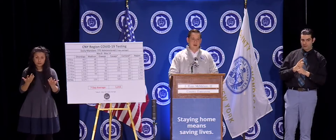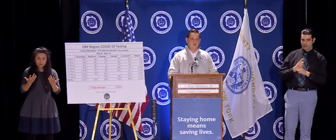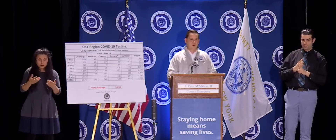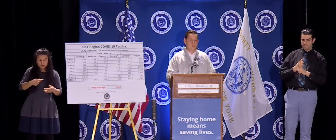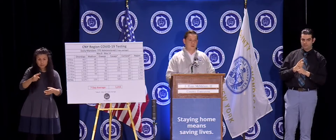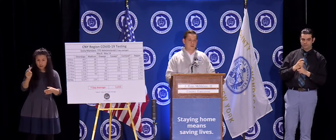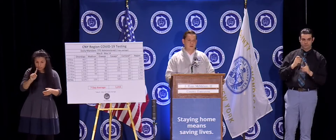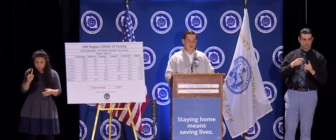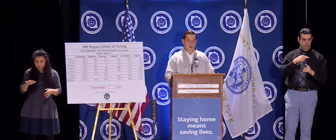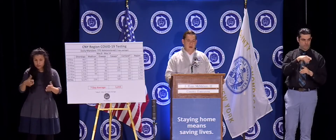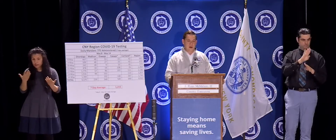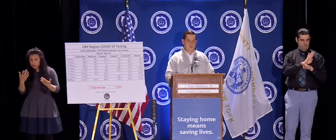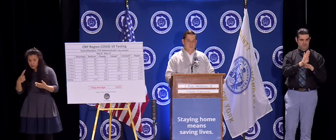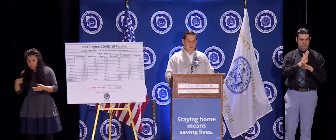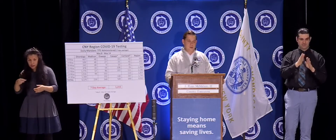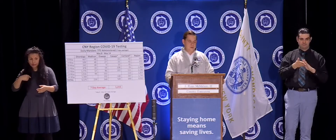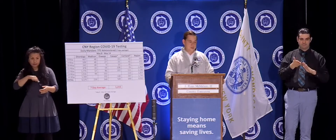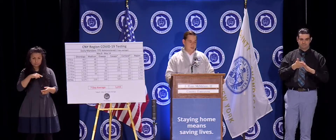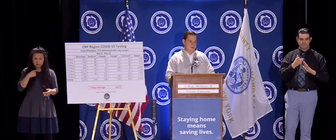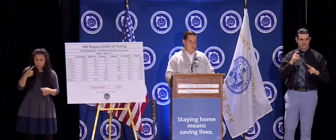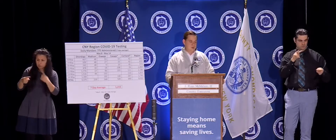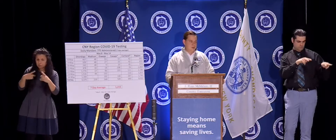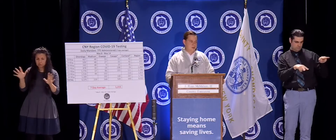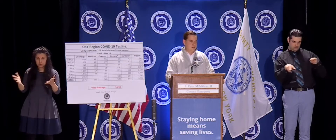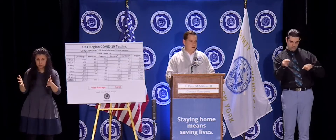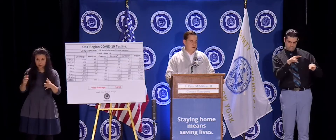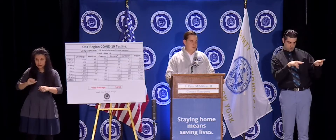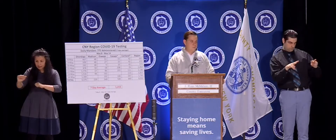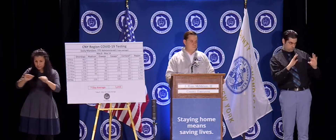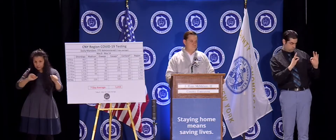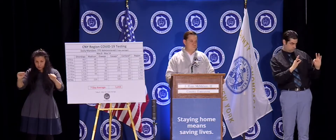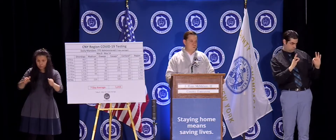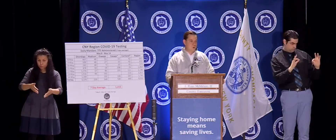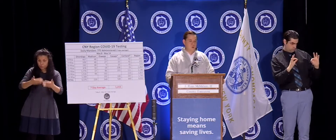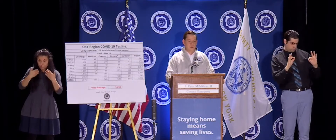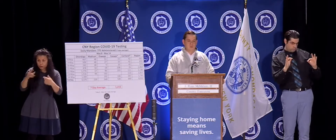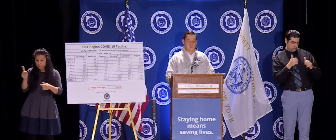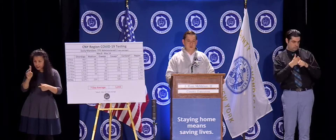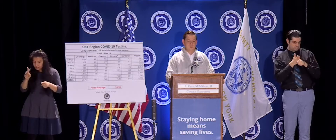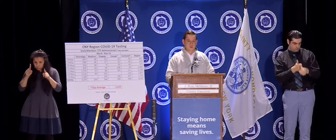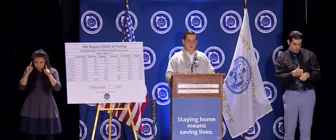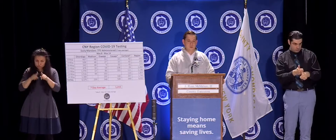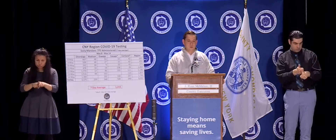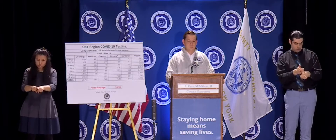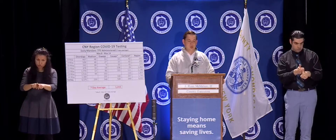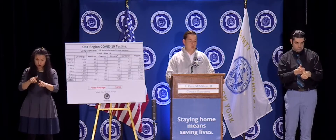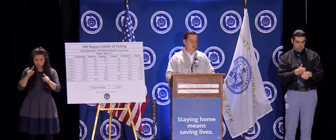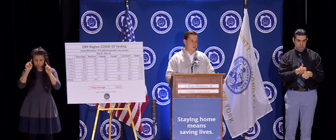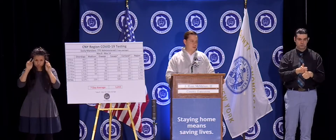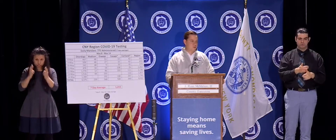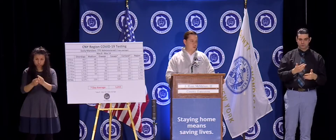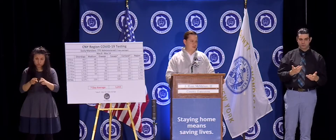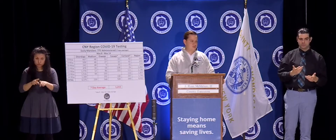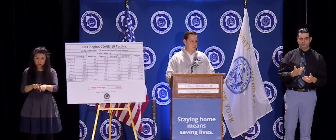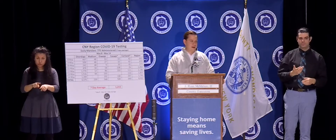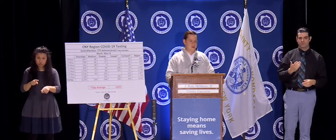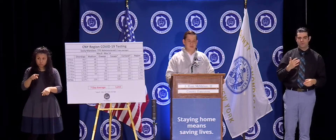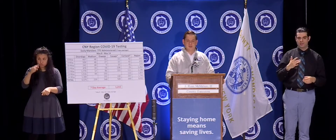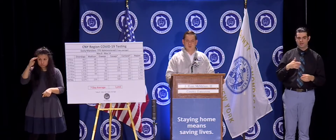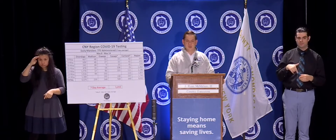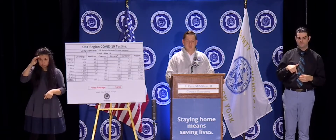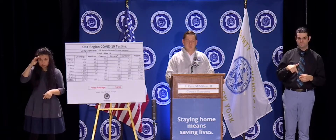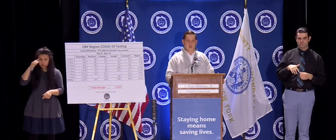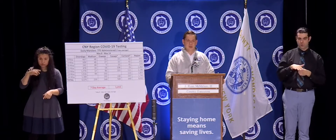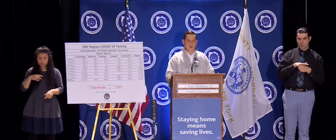regulating and enforcing, because certainly local governments are charged with this, but we've never been